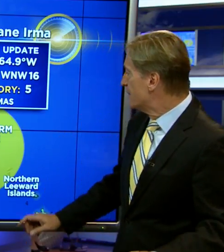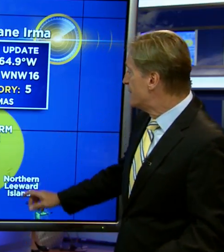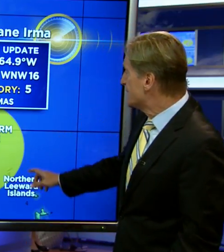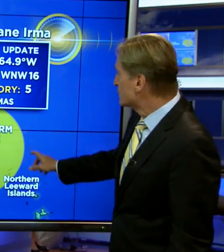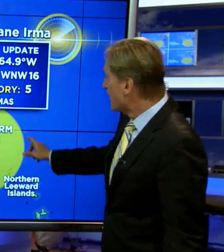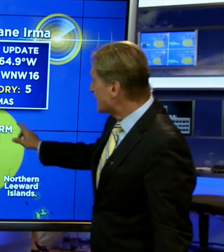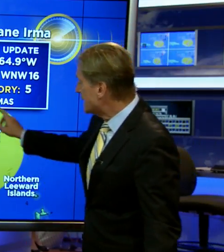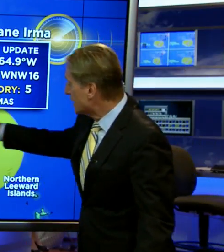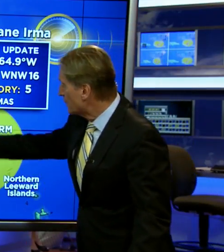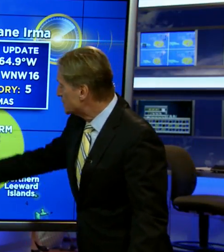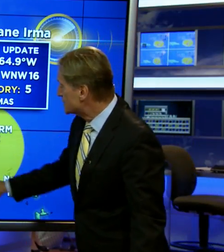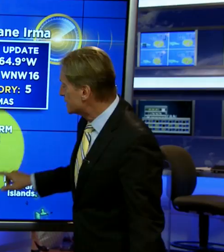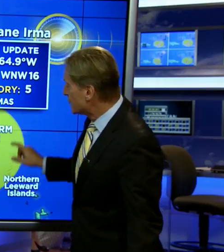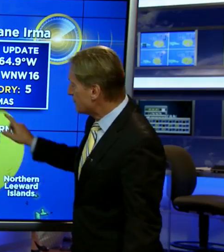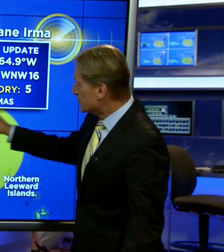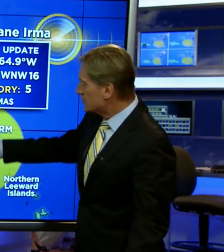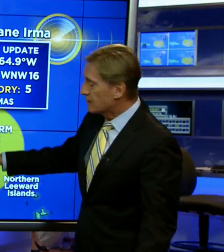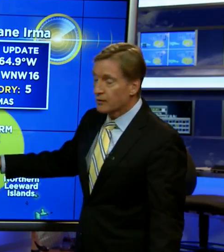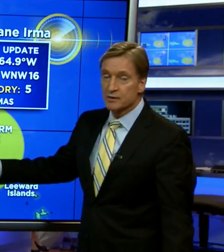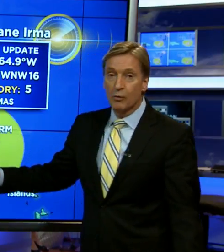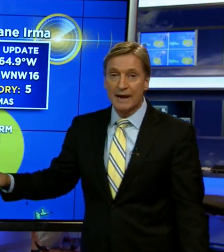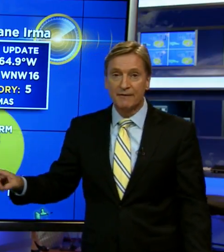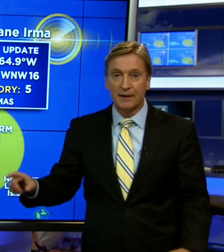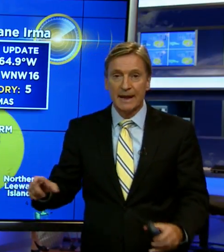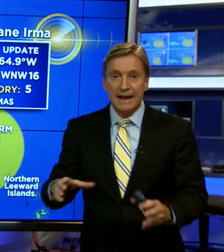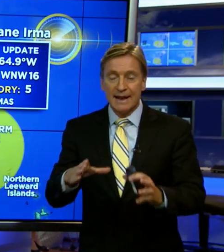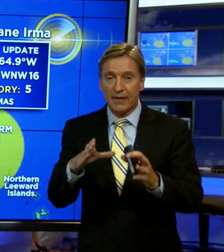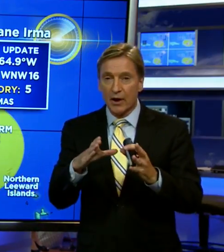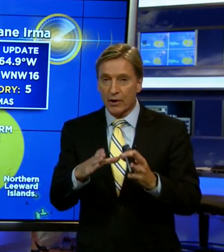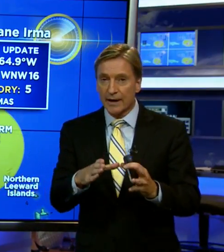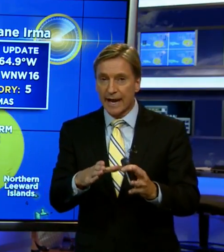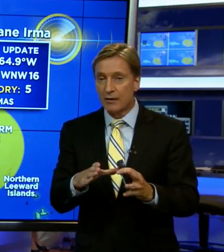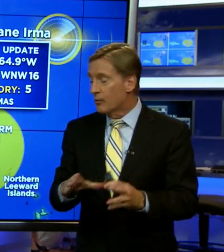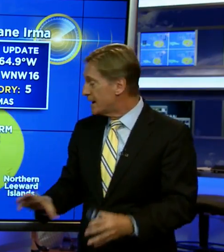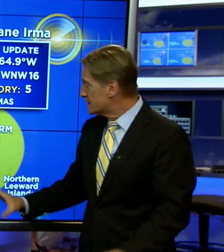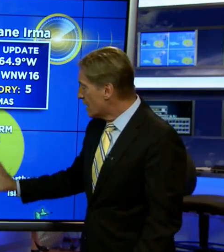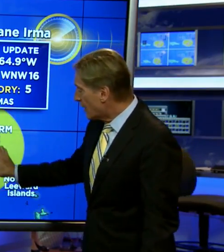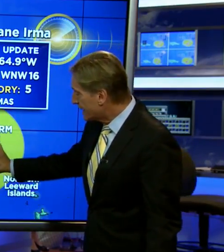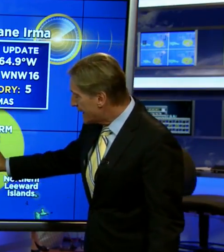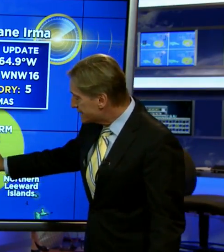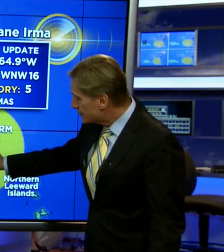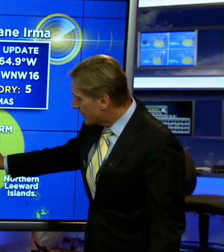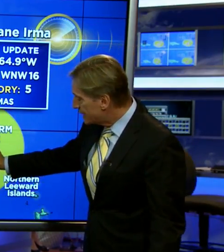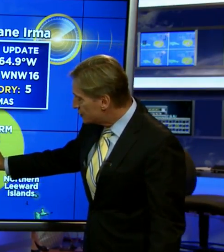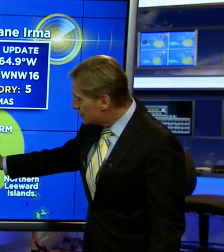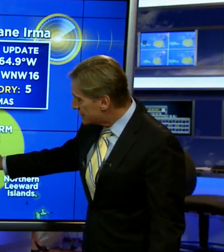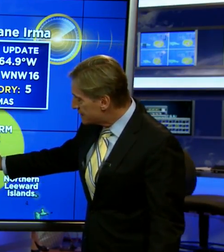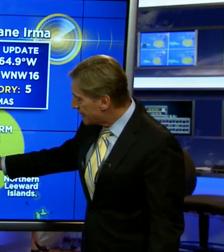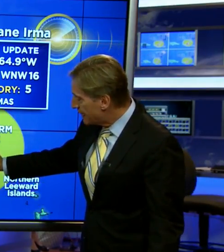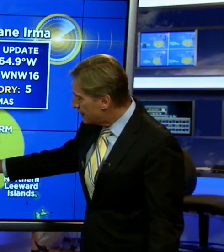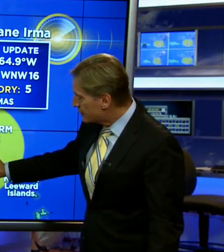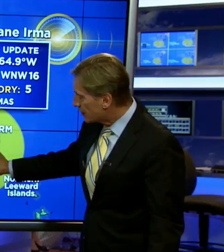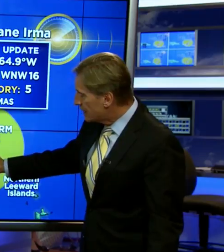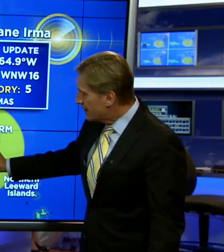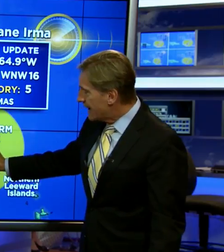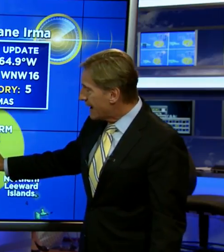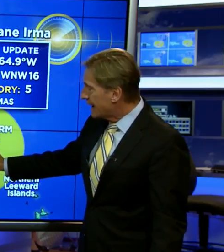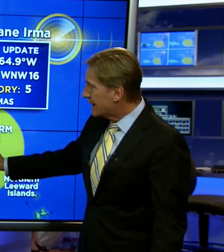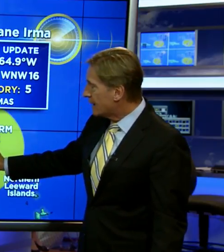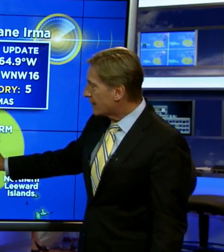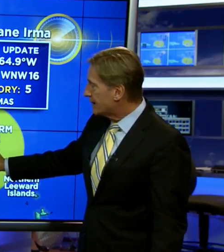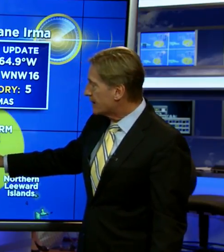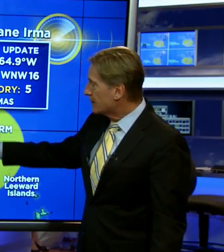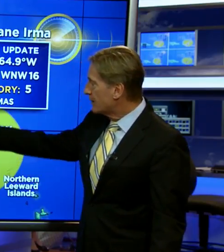is this right here, which is the tropical storm force wind field. Now, the hurricane winds are concentrated just about under